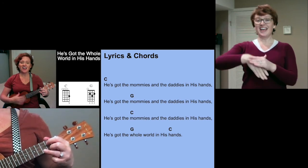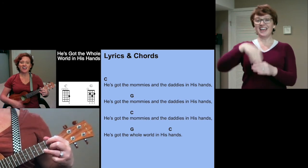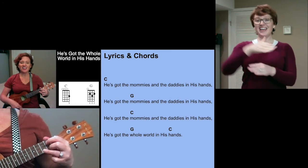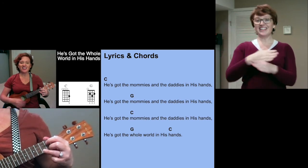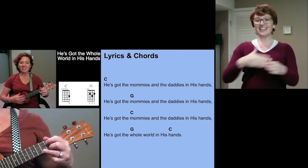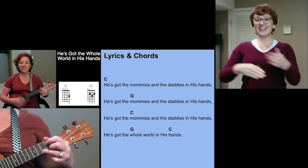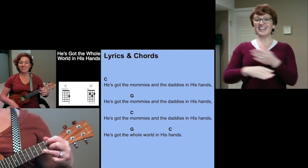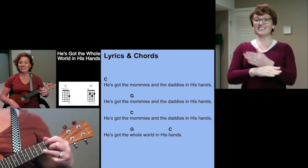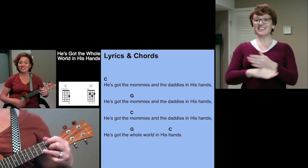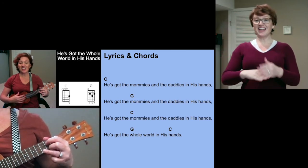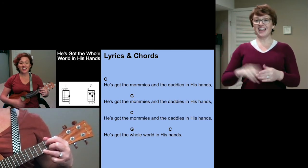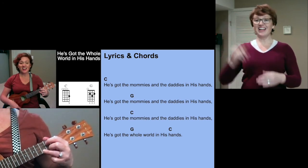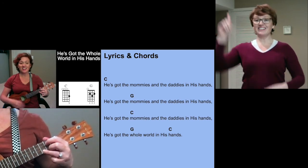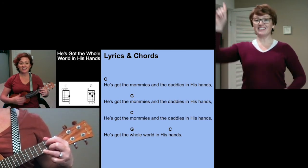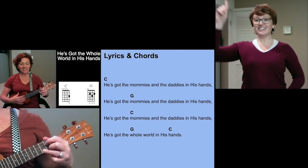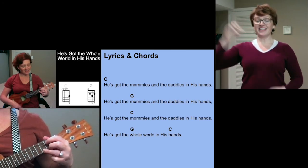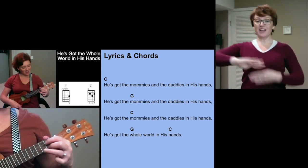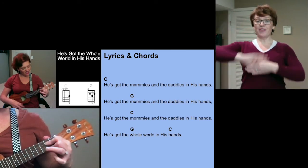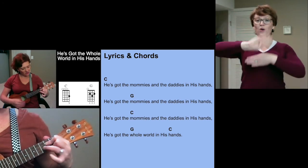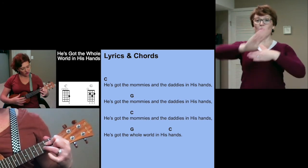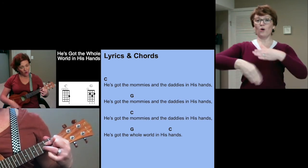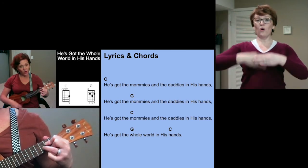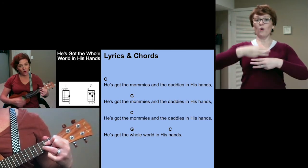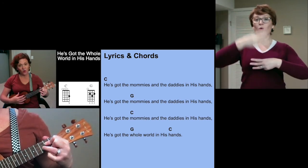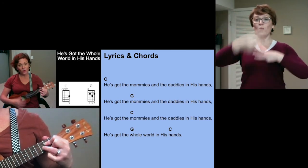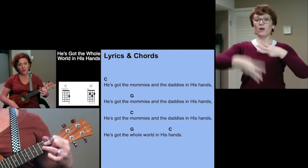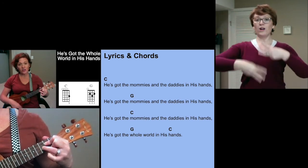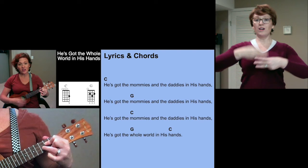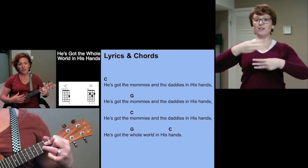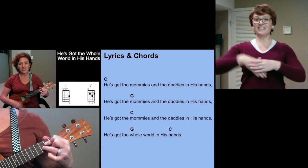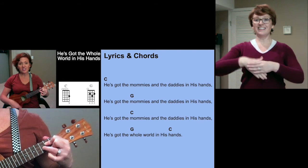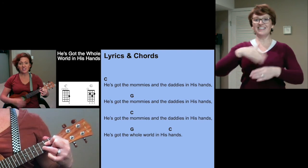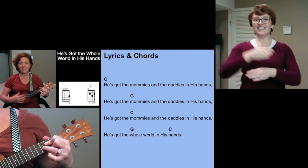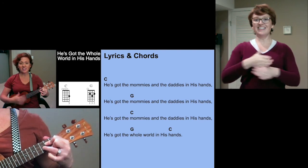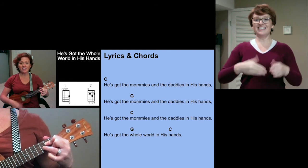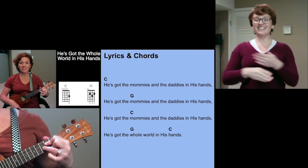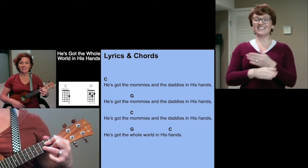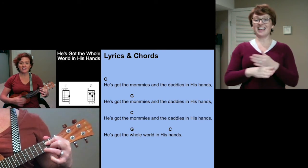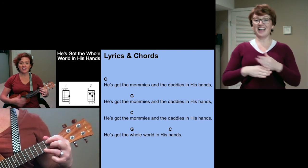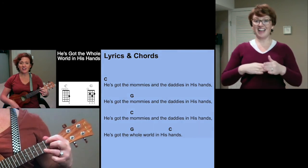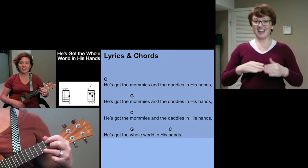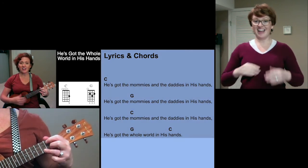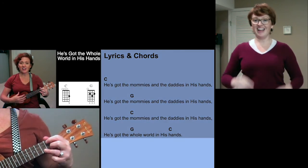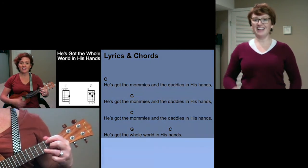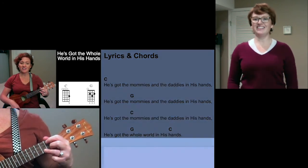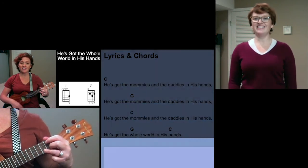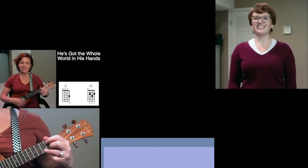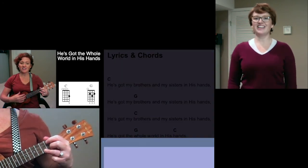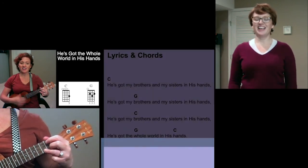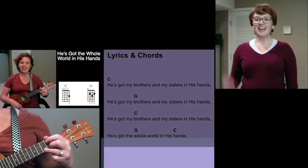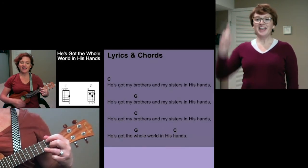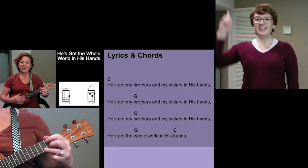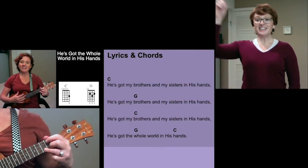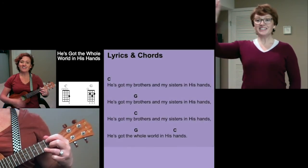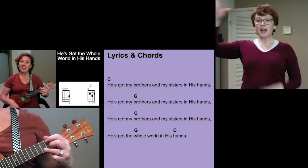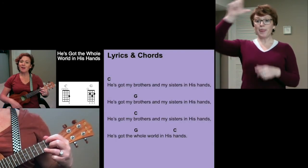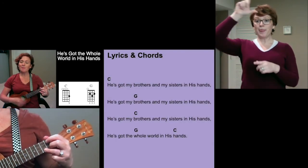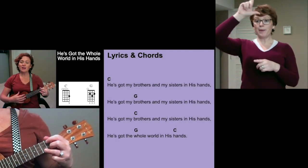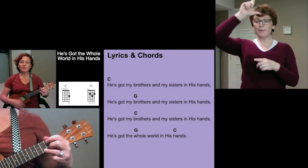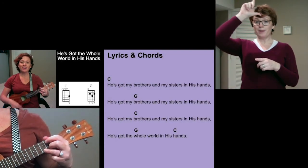in his hands. He's got the whole world in his hands. He's got my